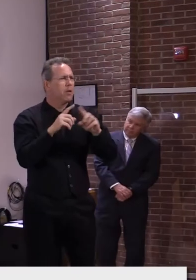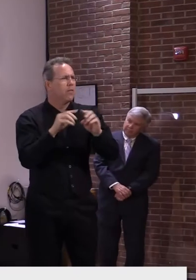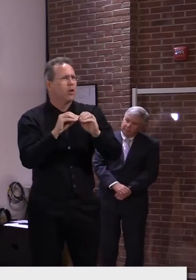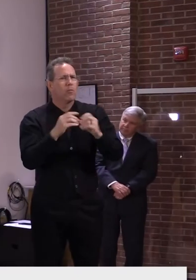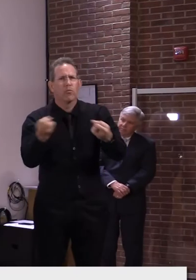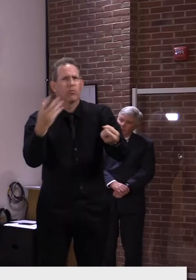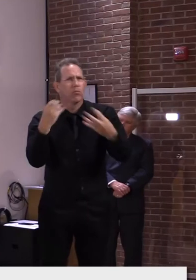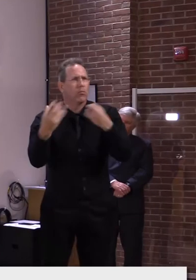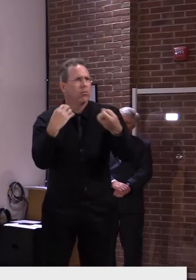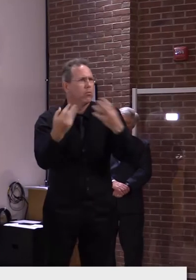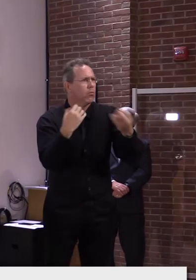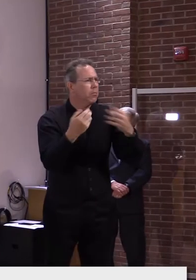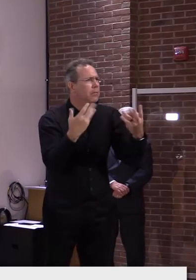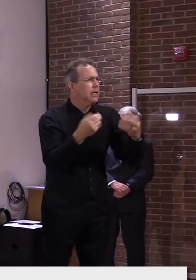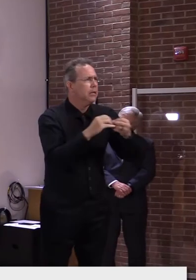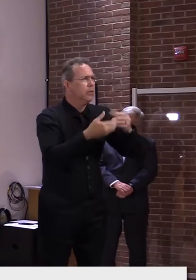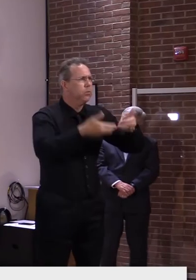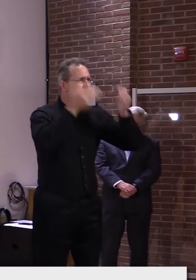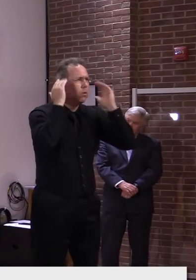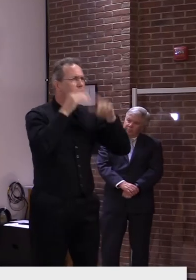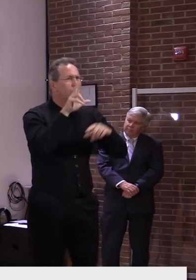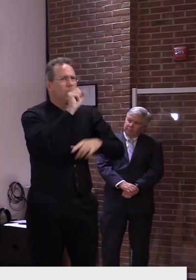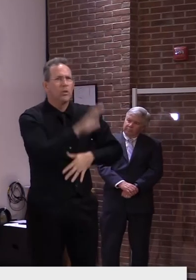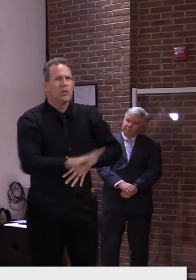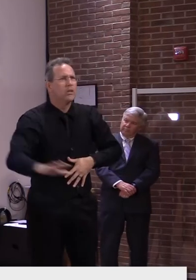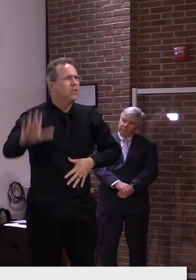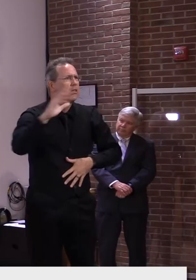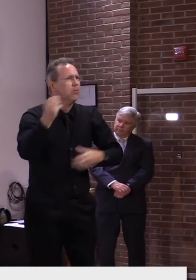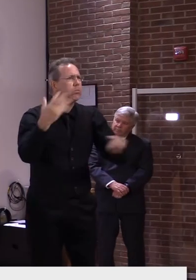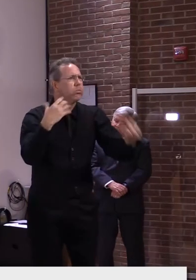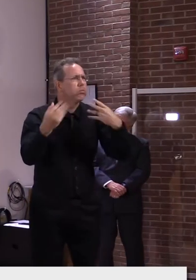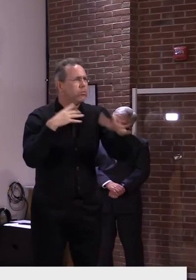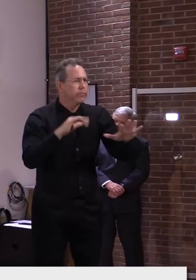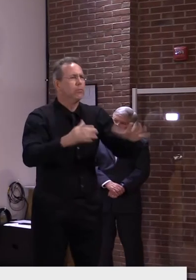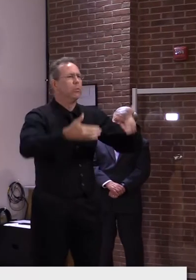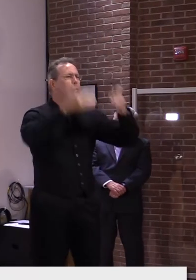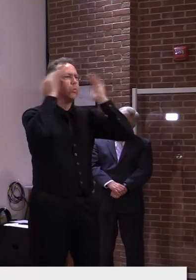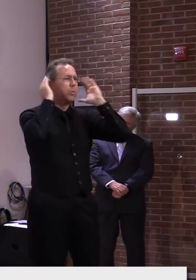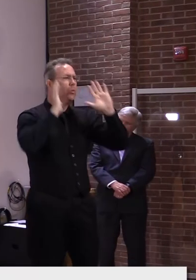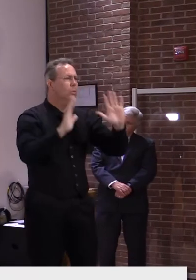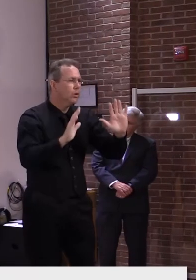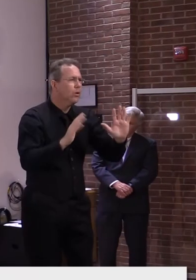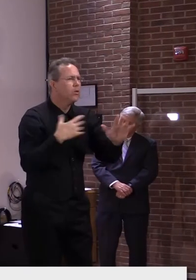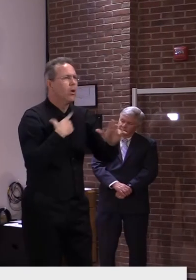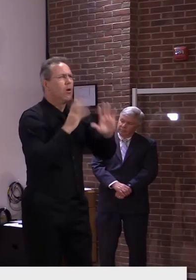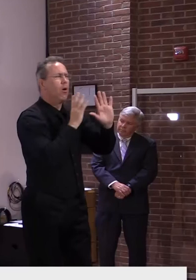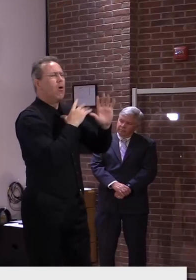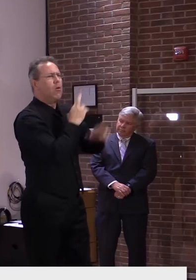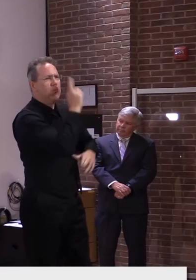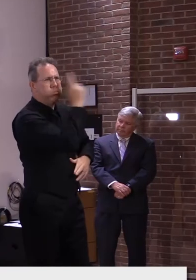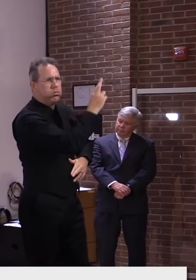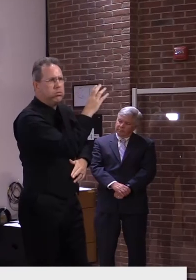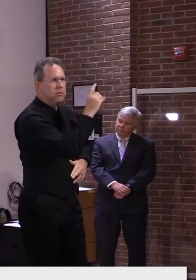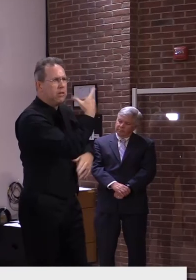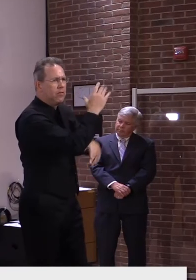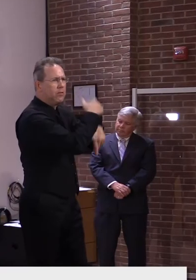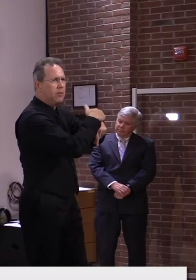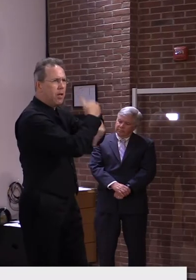vaccine adverse event reporting system. And so they need to have time to be able to sort through everything.